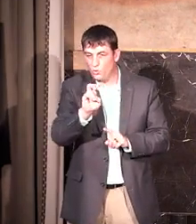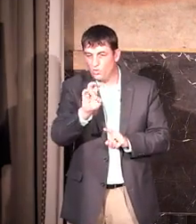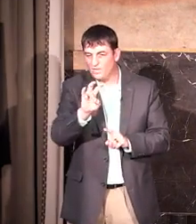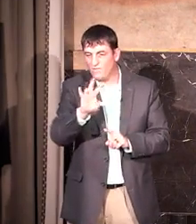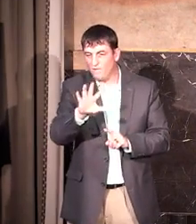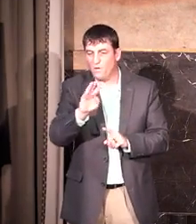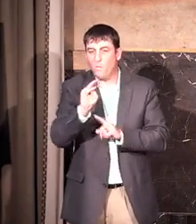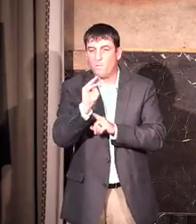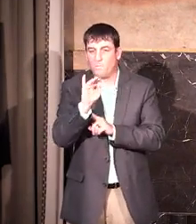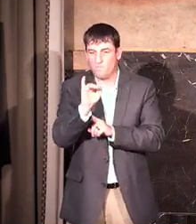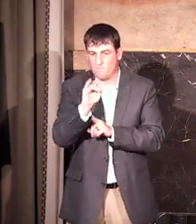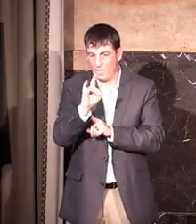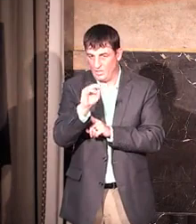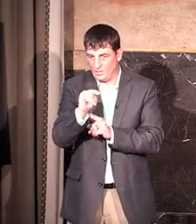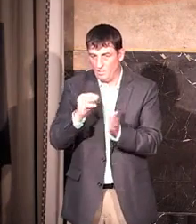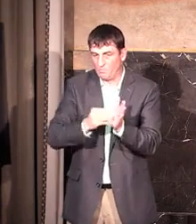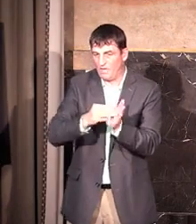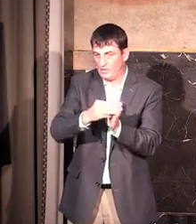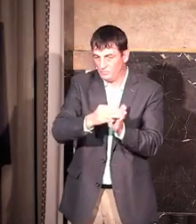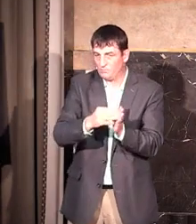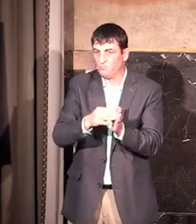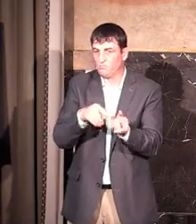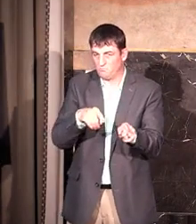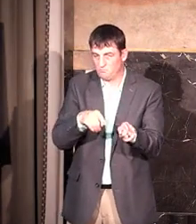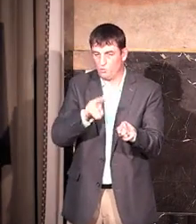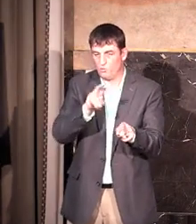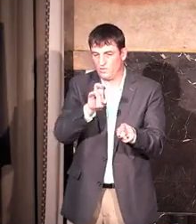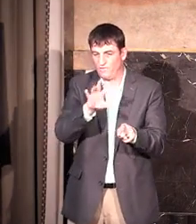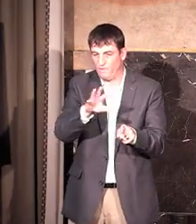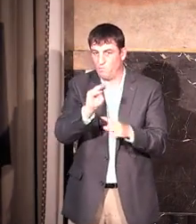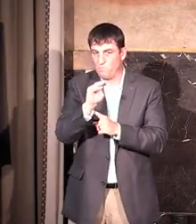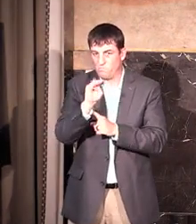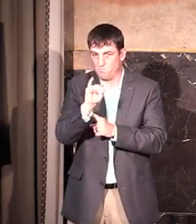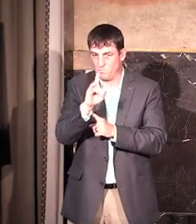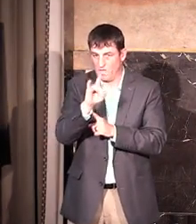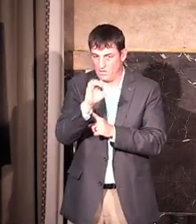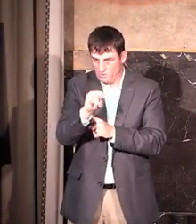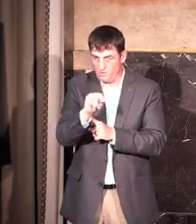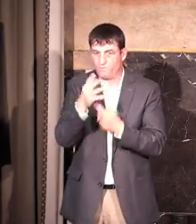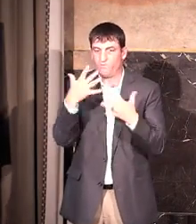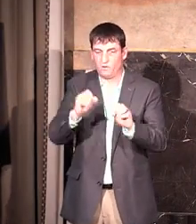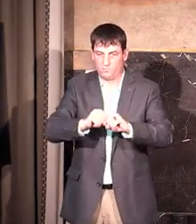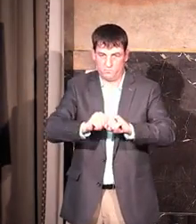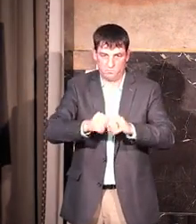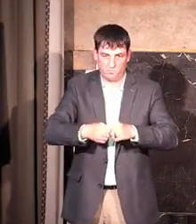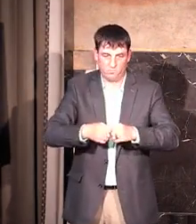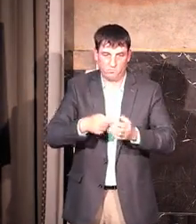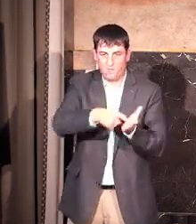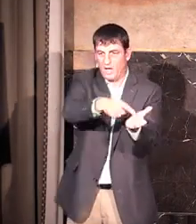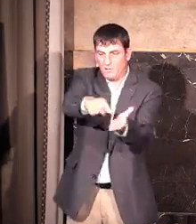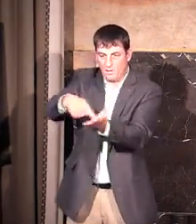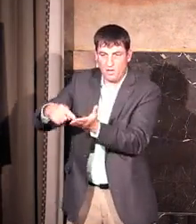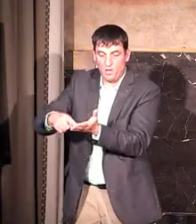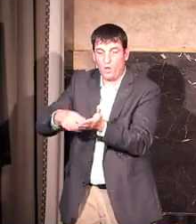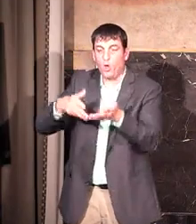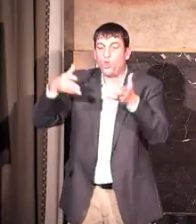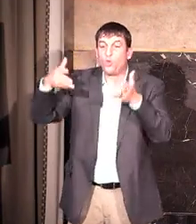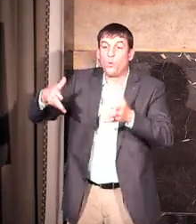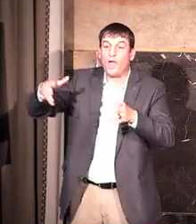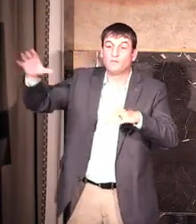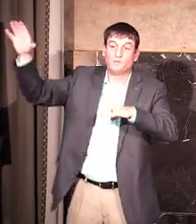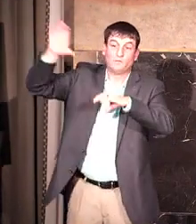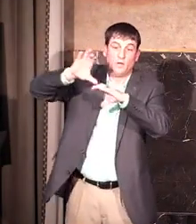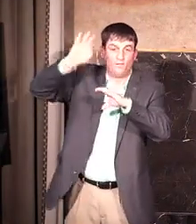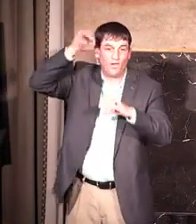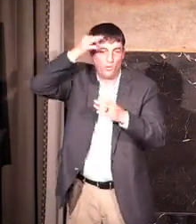million thus far that has been put out, and the rest of that would be federal. And we